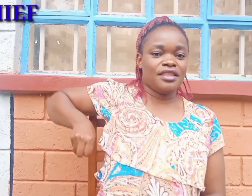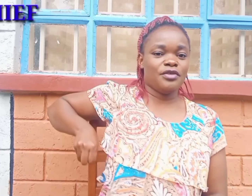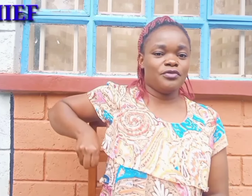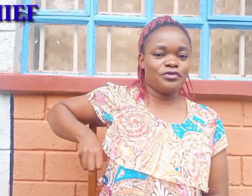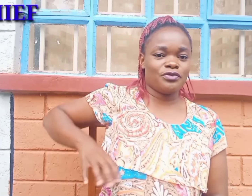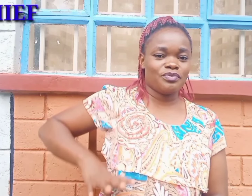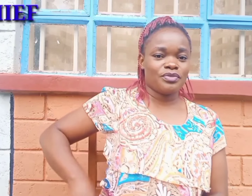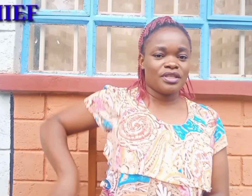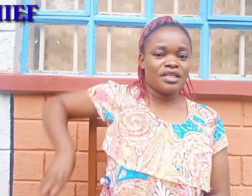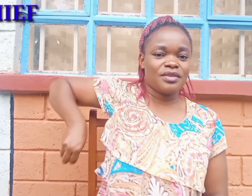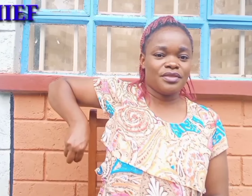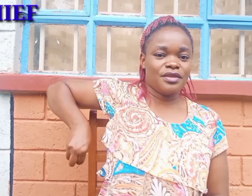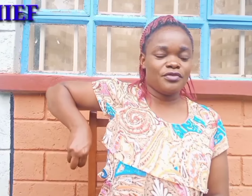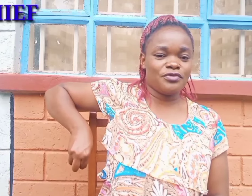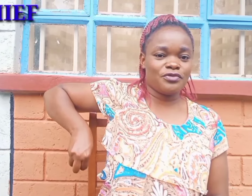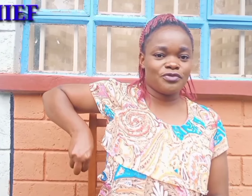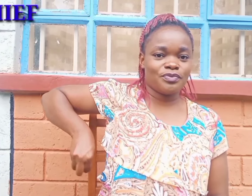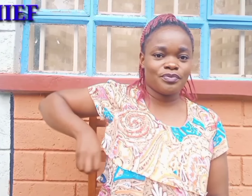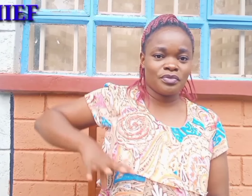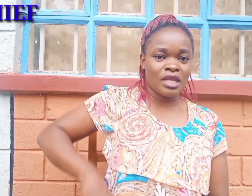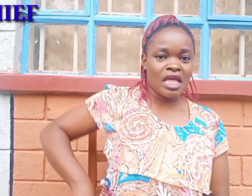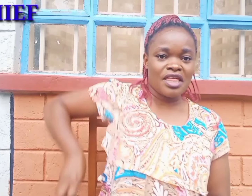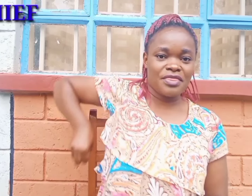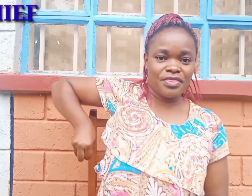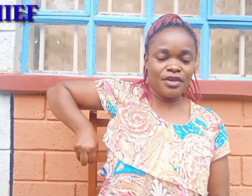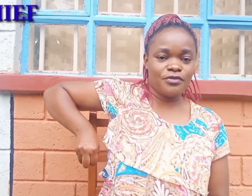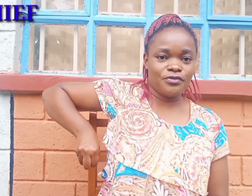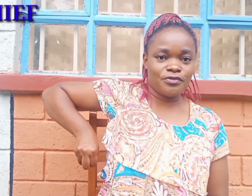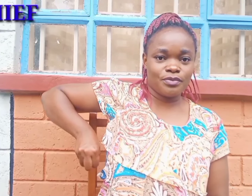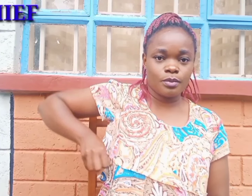Thief. Thief. Thief.